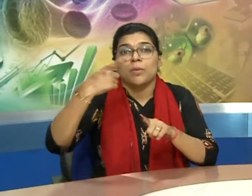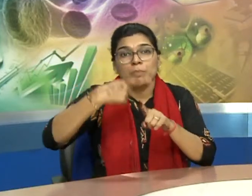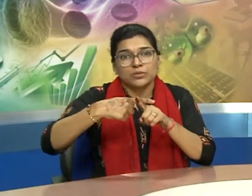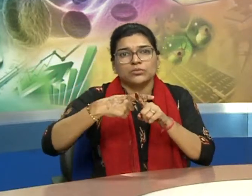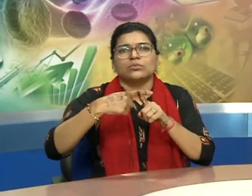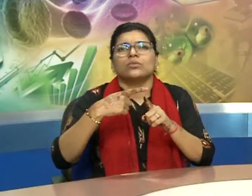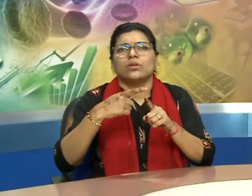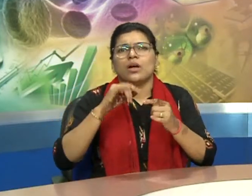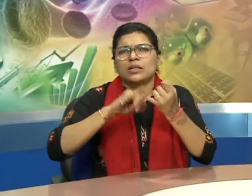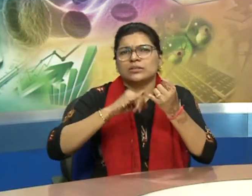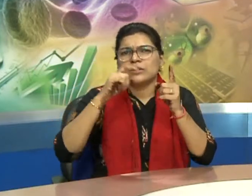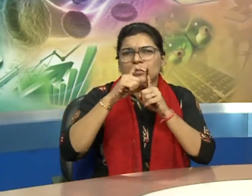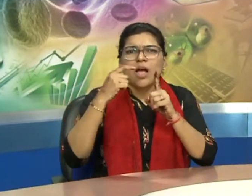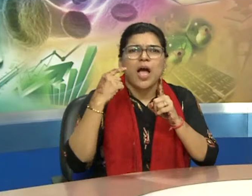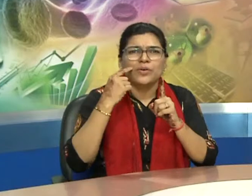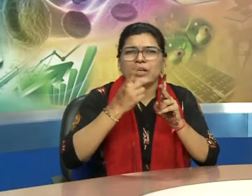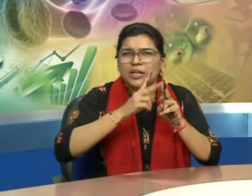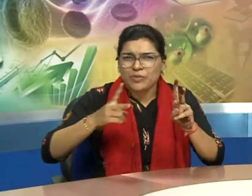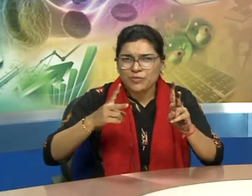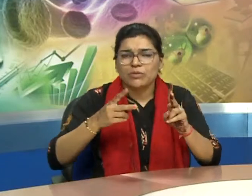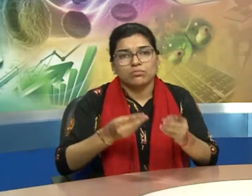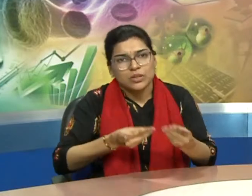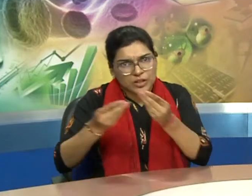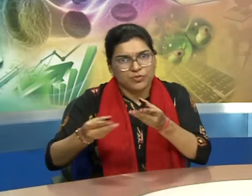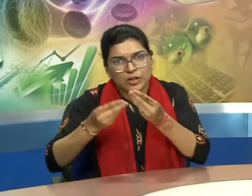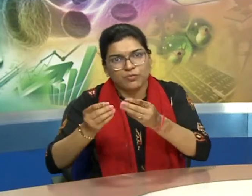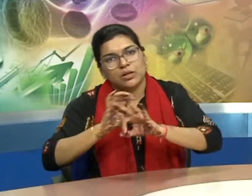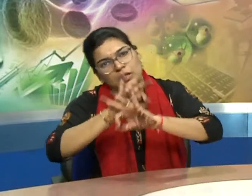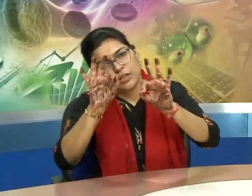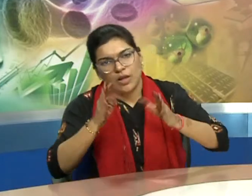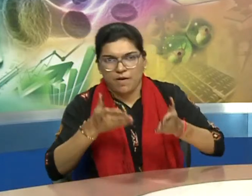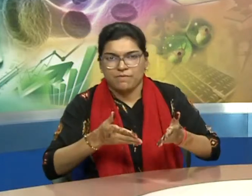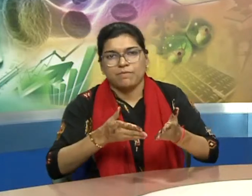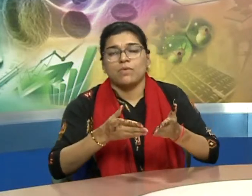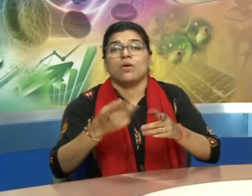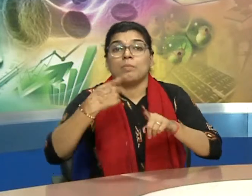of information, and translation services.